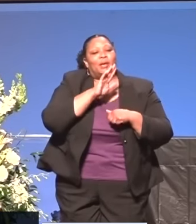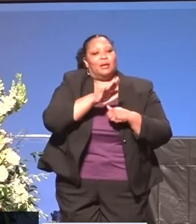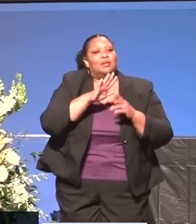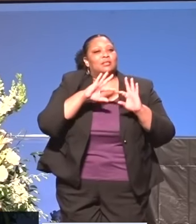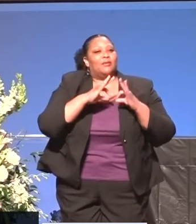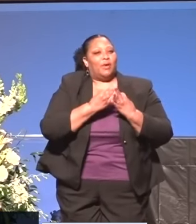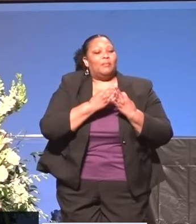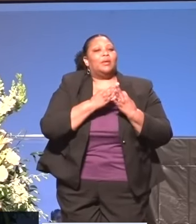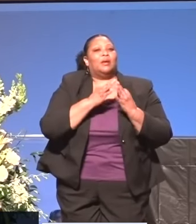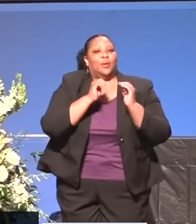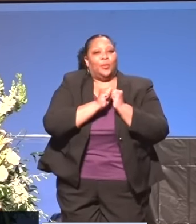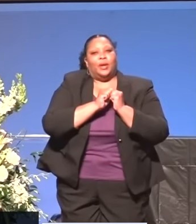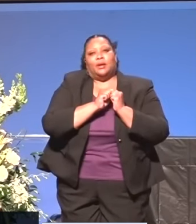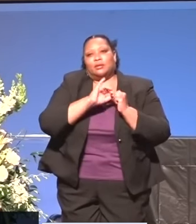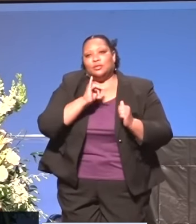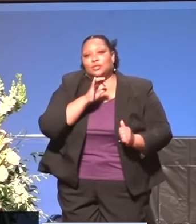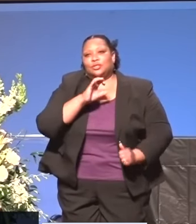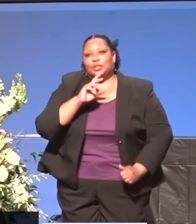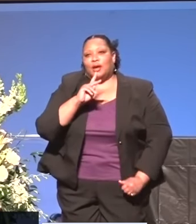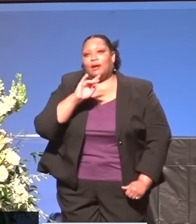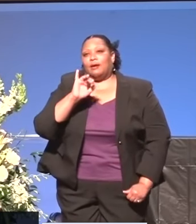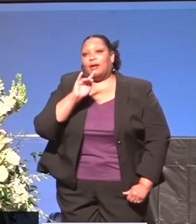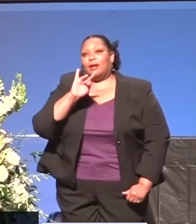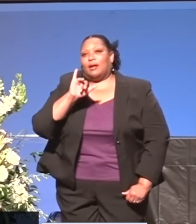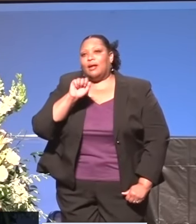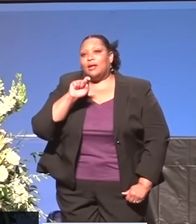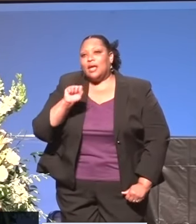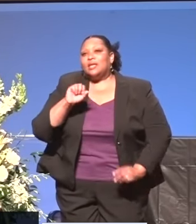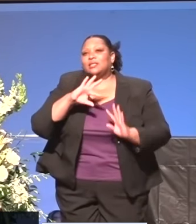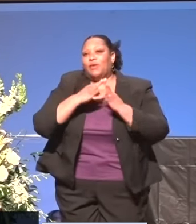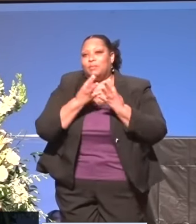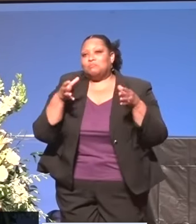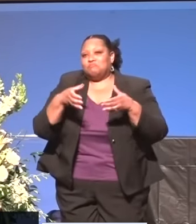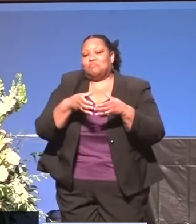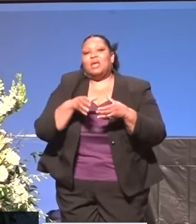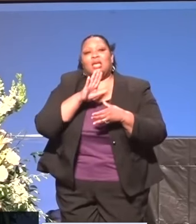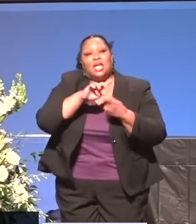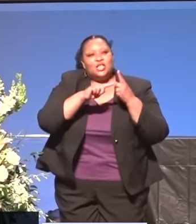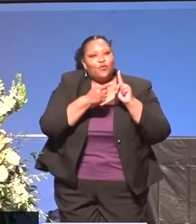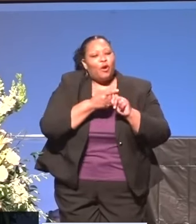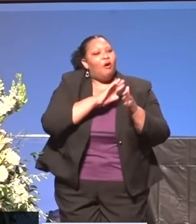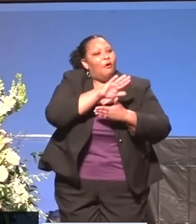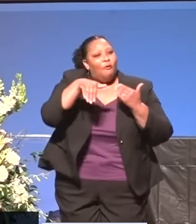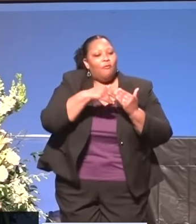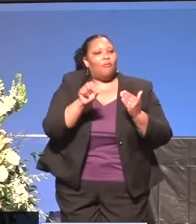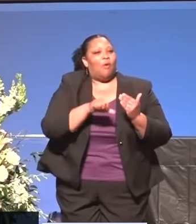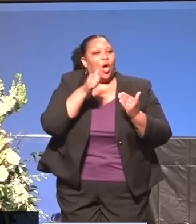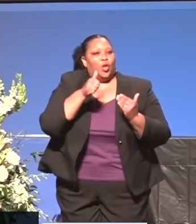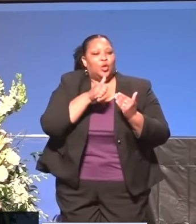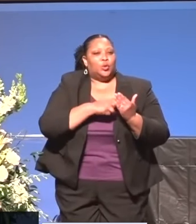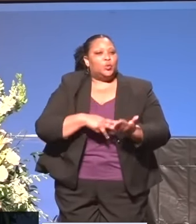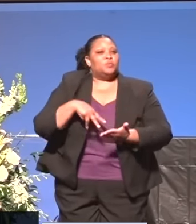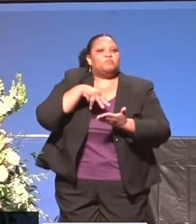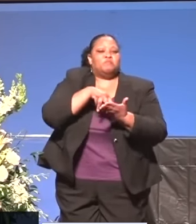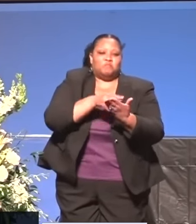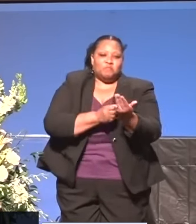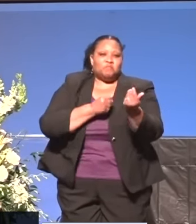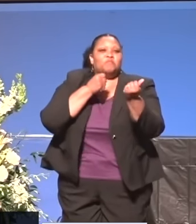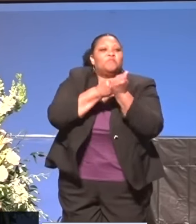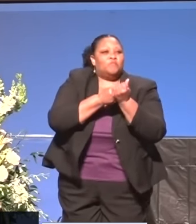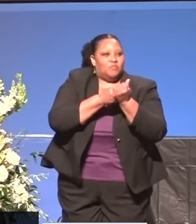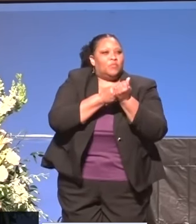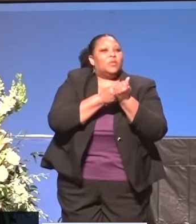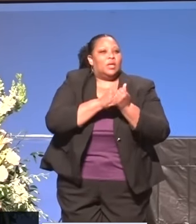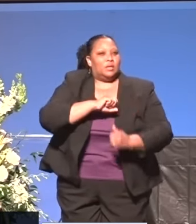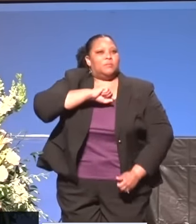Jack Yates alumni are gathered. His beloved Third Ward community, friends, and all others stand up and fight